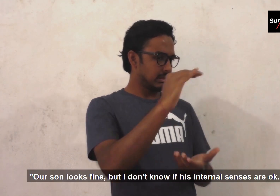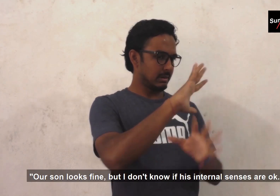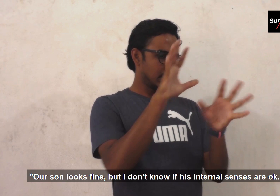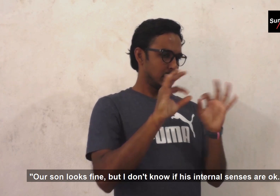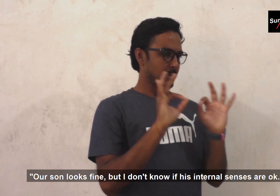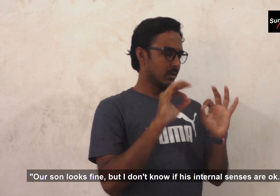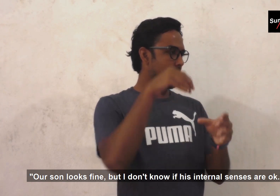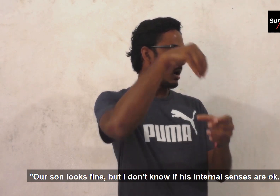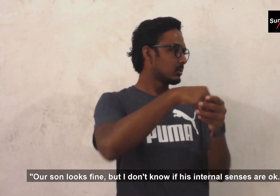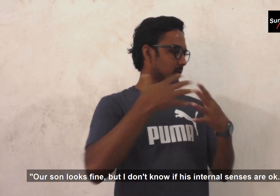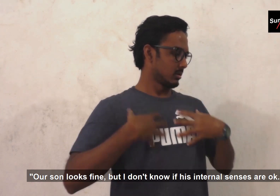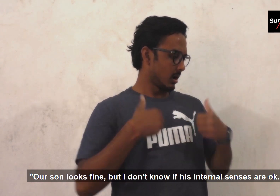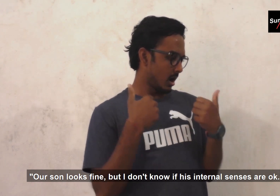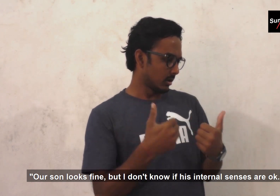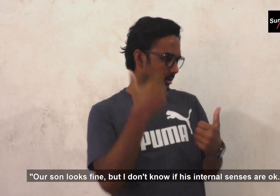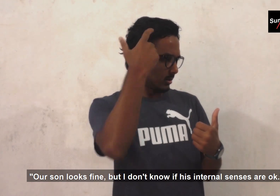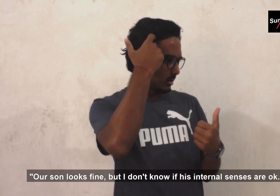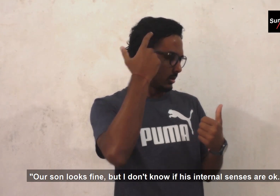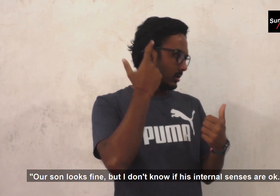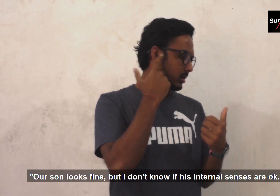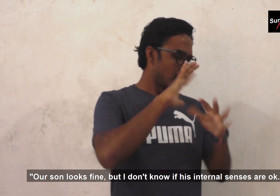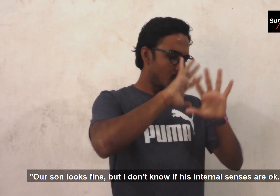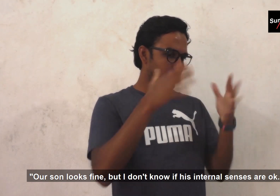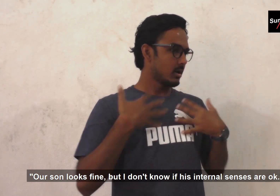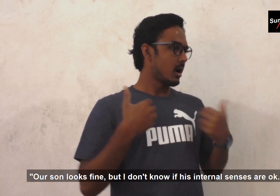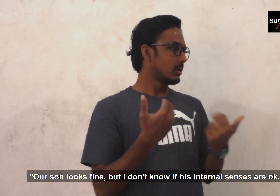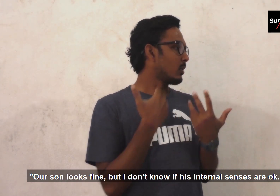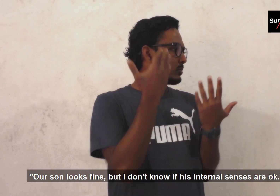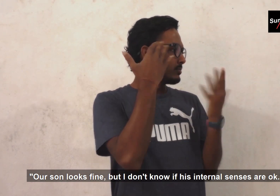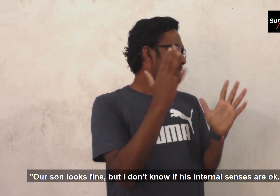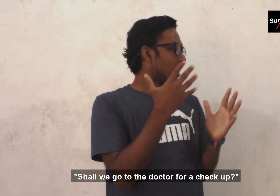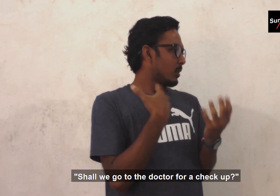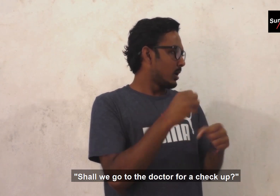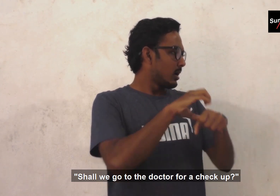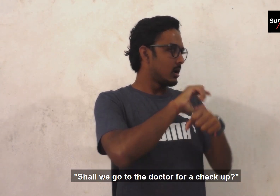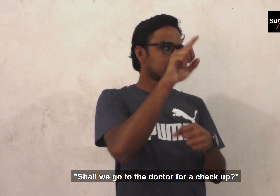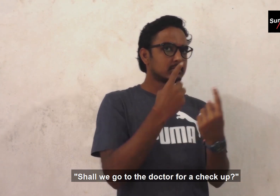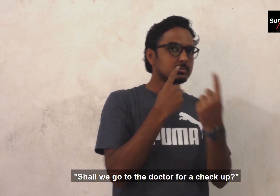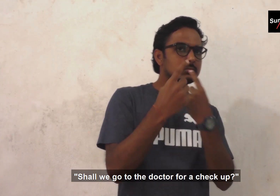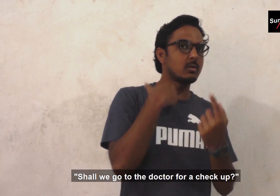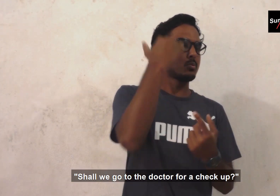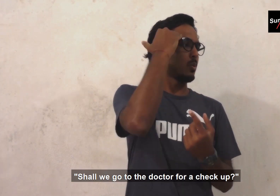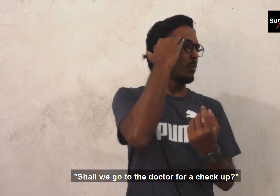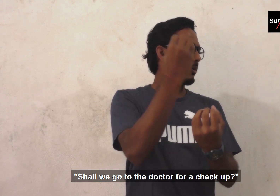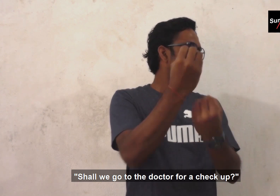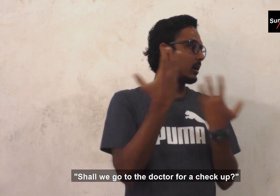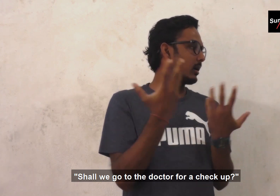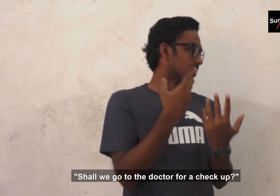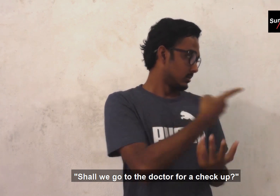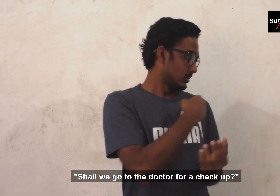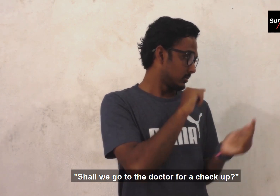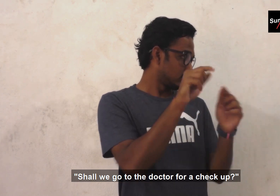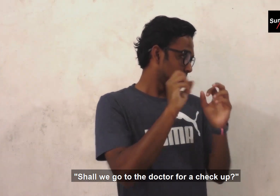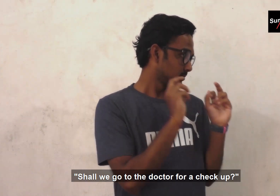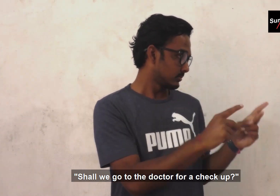fine, but I don't know if his internal senses are okay. Shall we go to the doctor for a checkup?